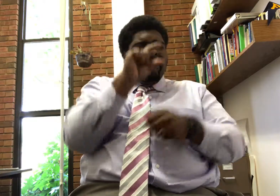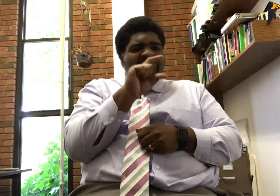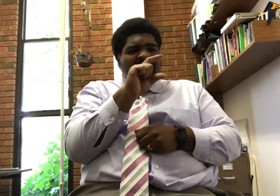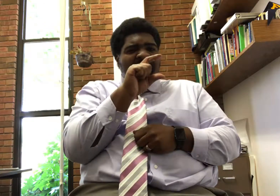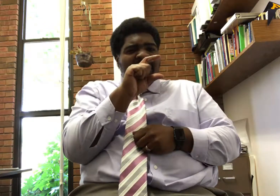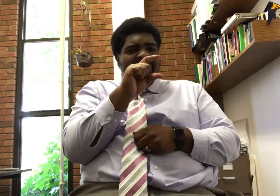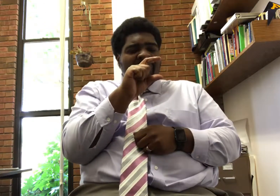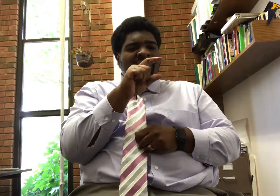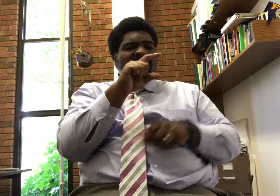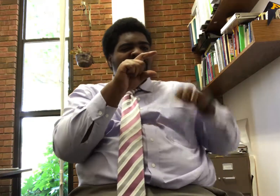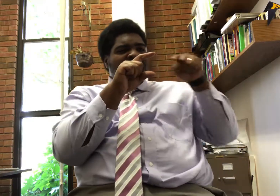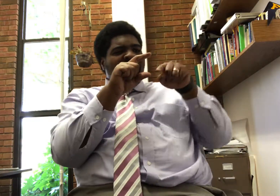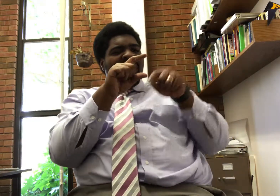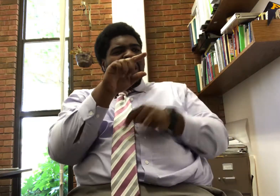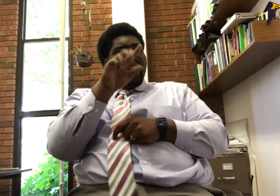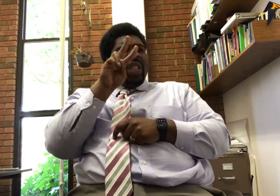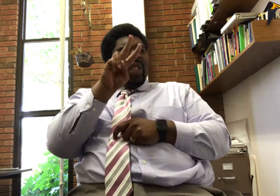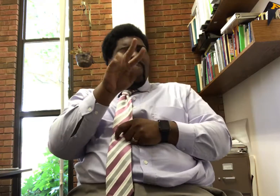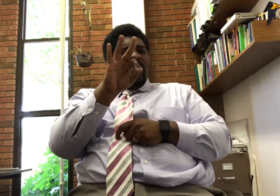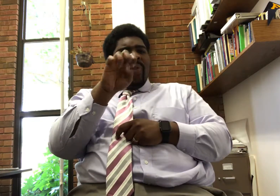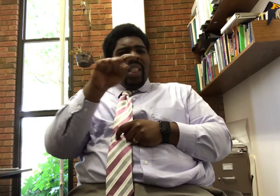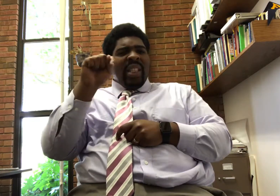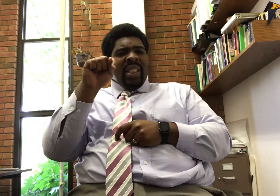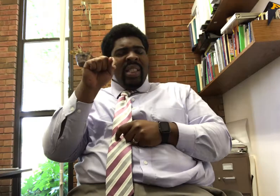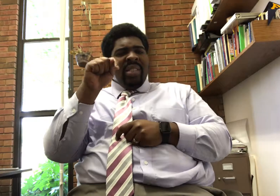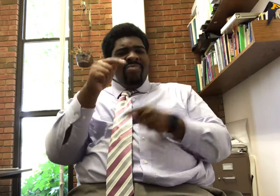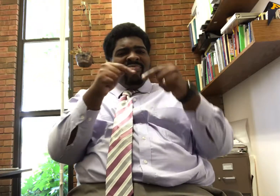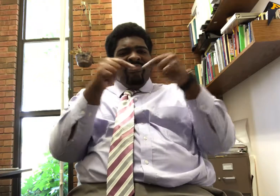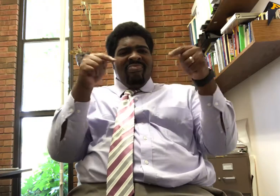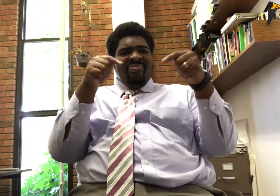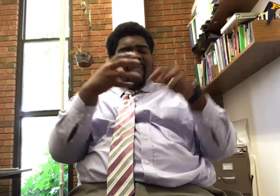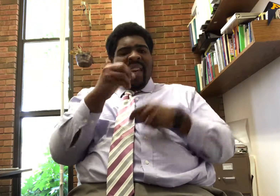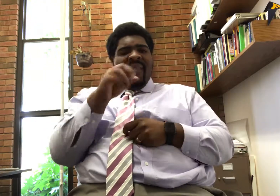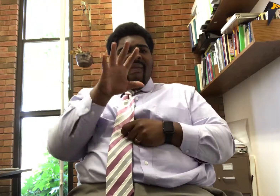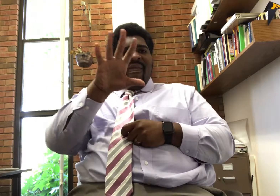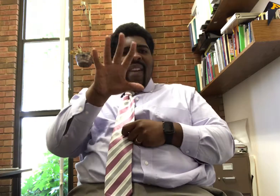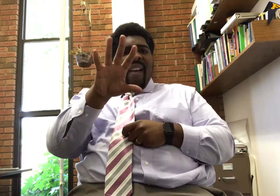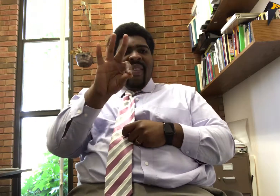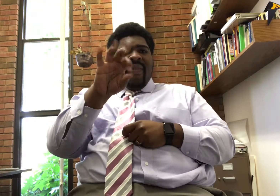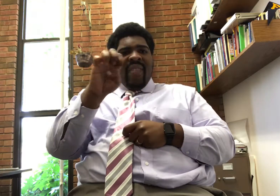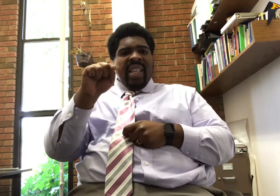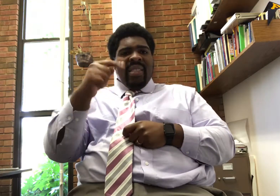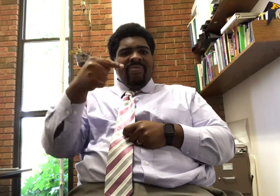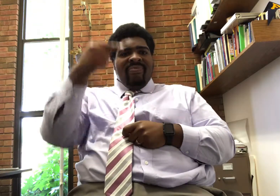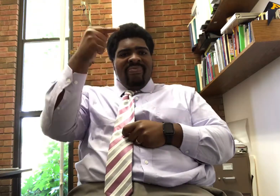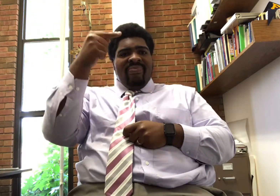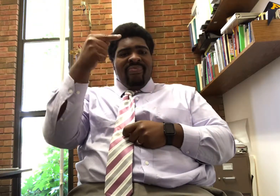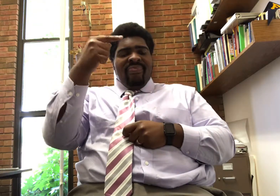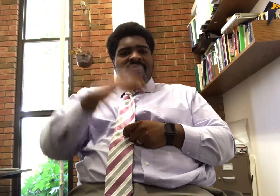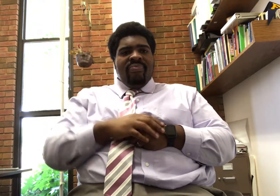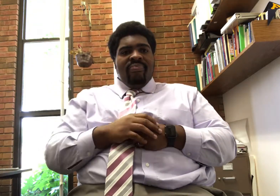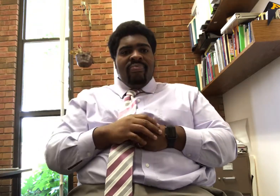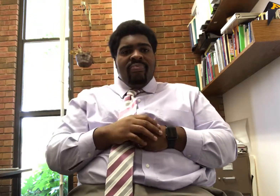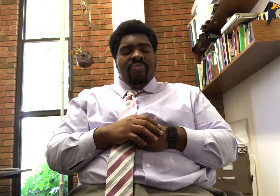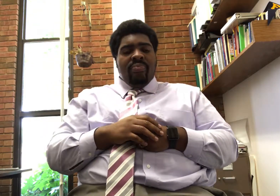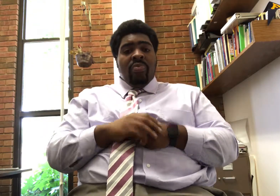This would have protected the people inside from arrows and allowed the defenders to shoot